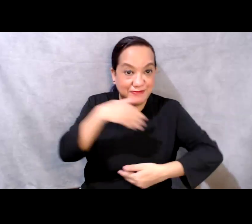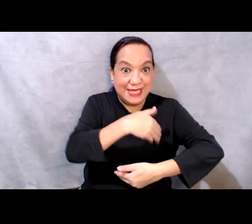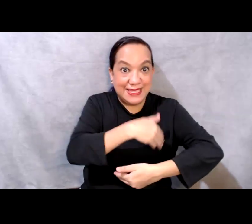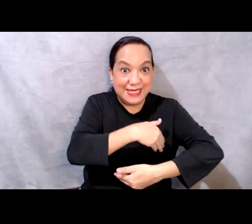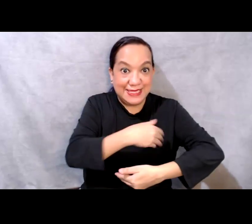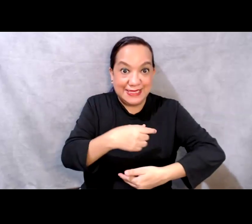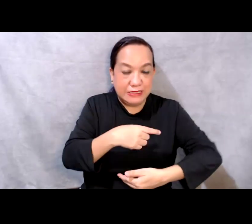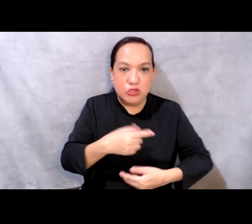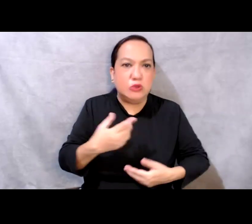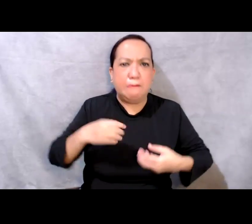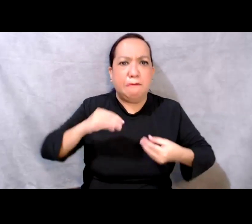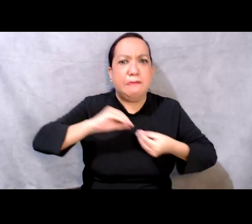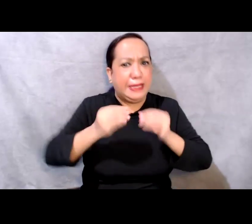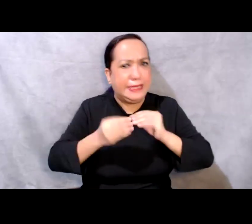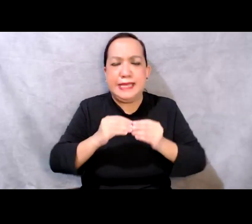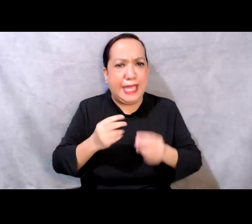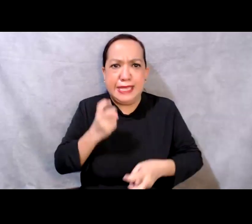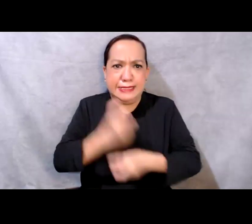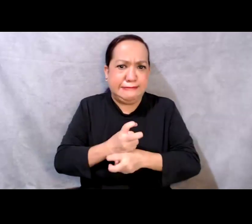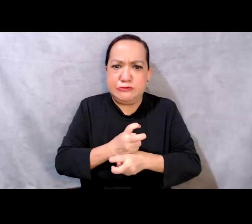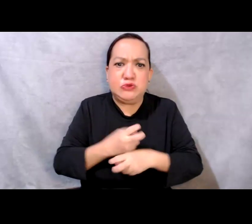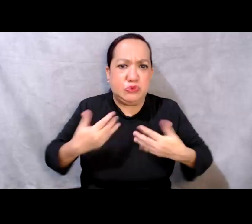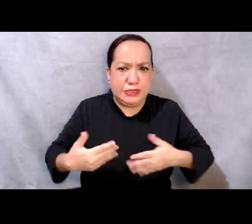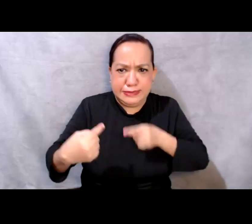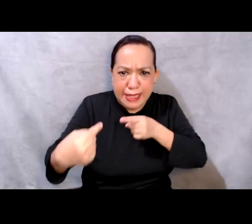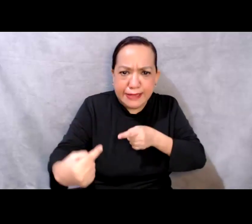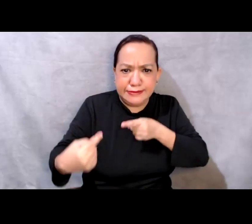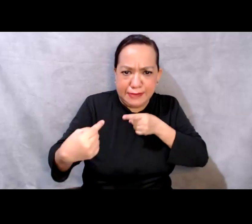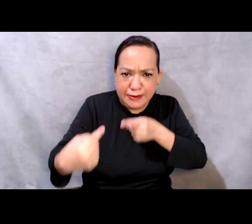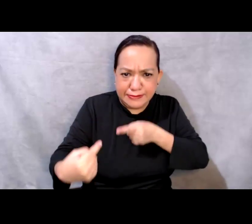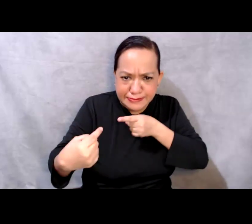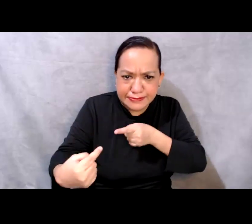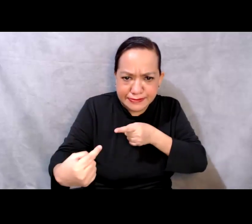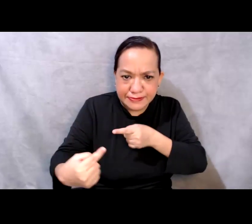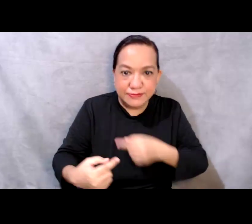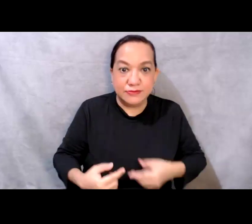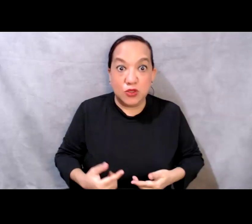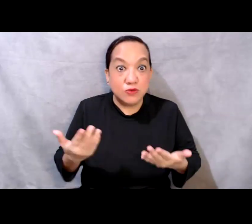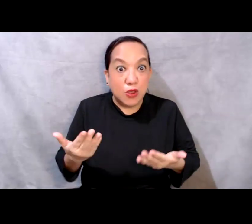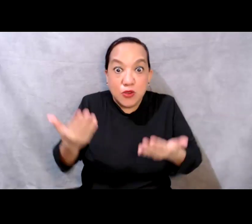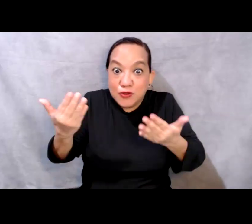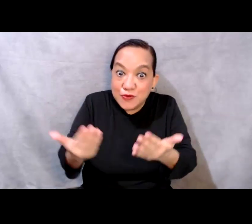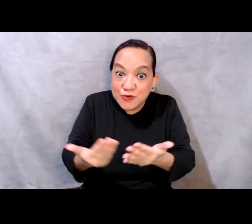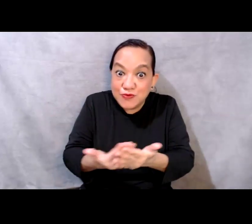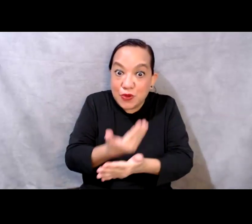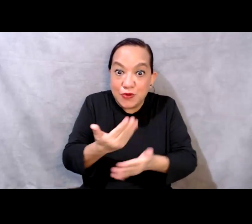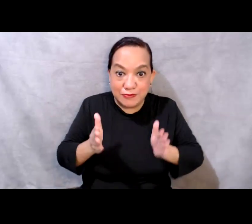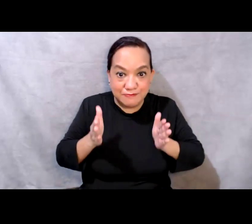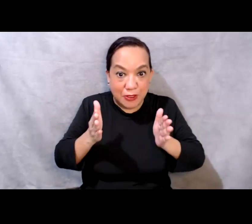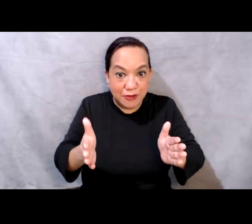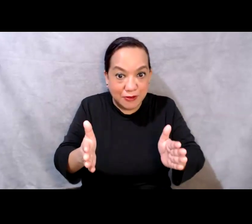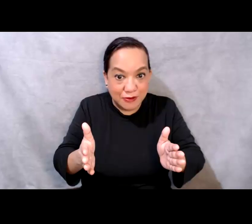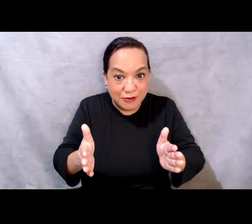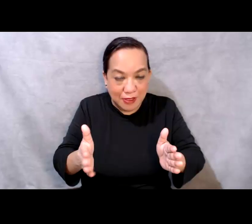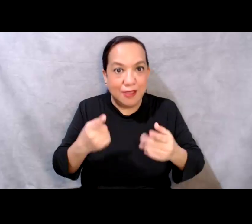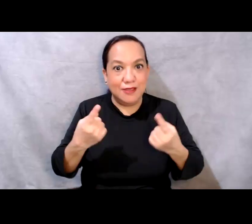a recent plan, and I applaud them for taking the initiative. But I do want to remind